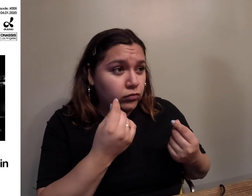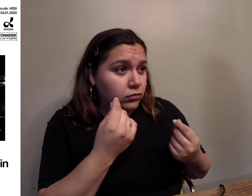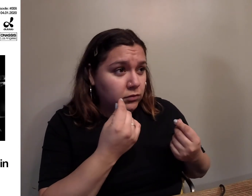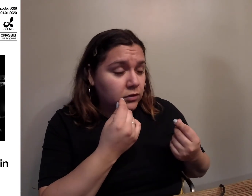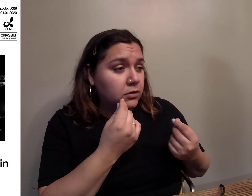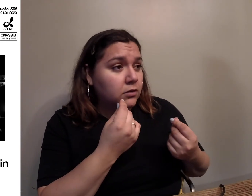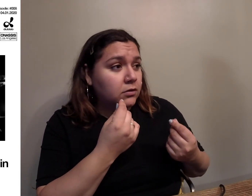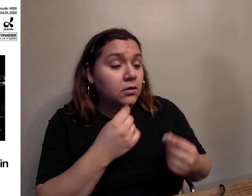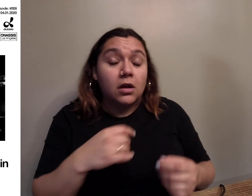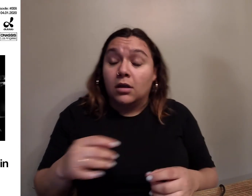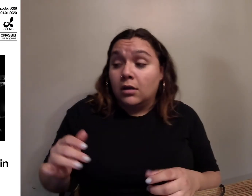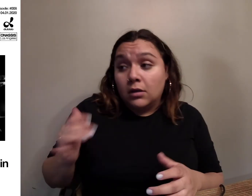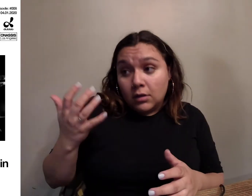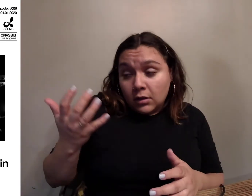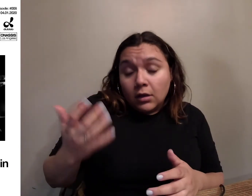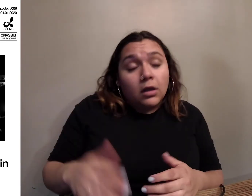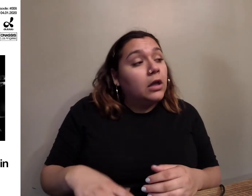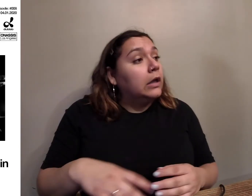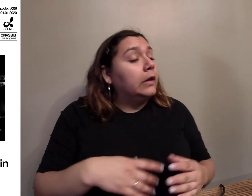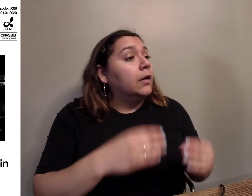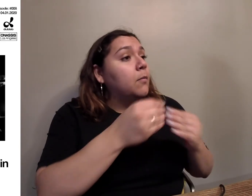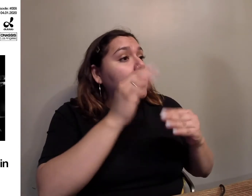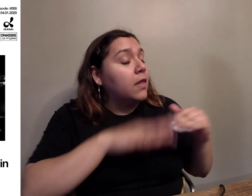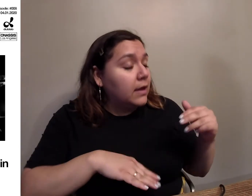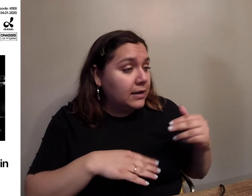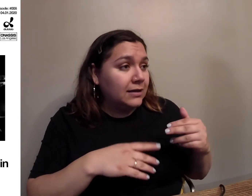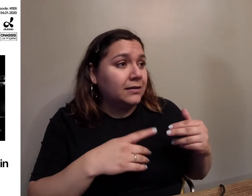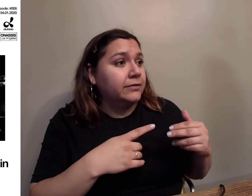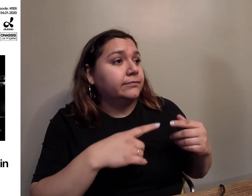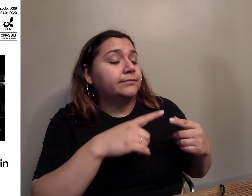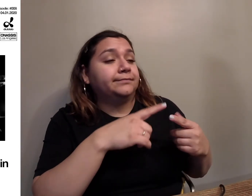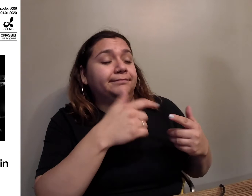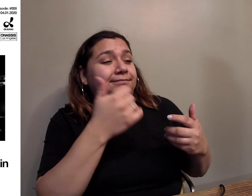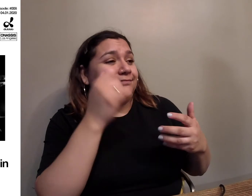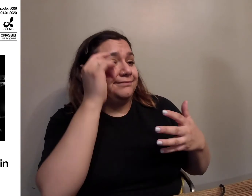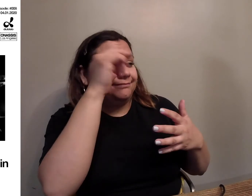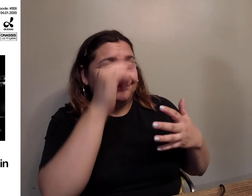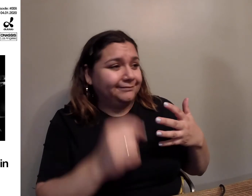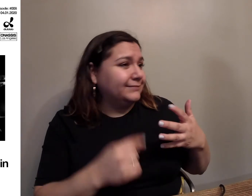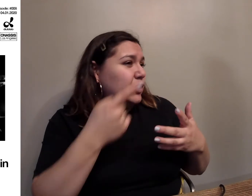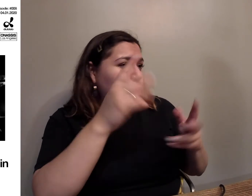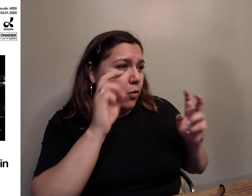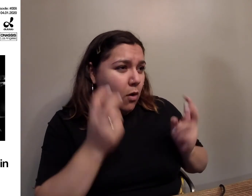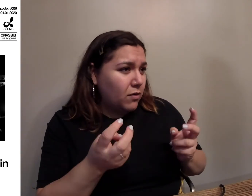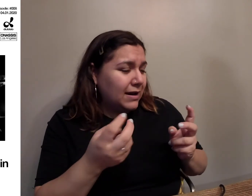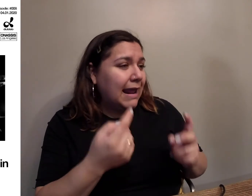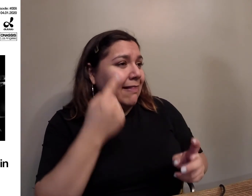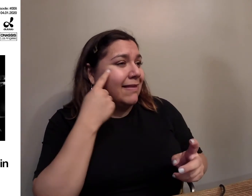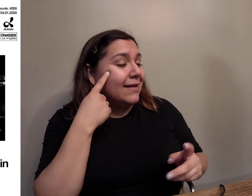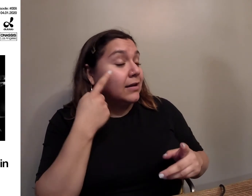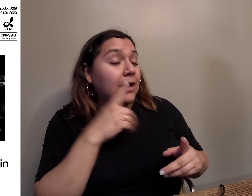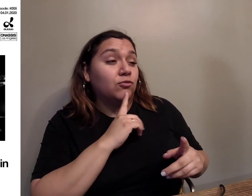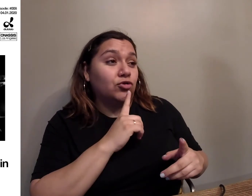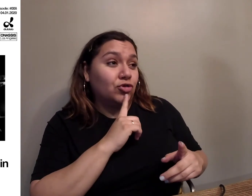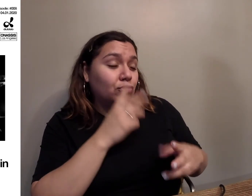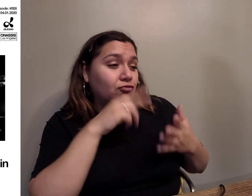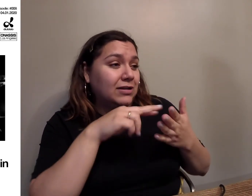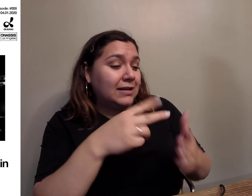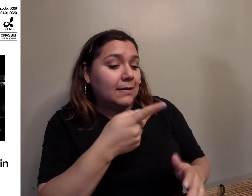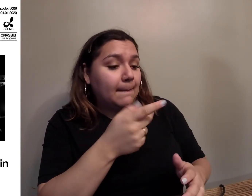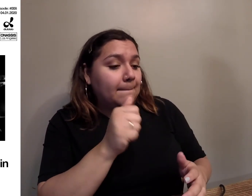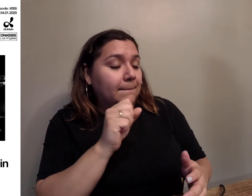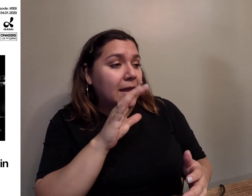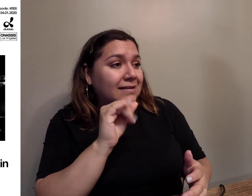know, aside from Heidegger and Montaigne, who you're quoting, I imagine Pascal would